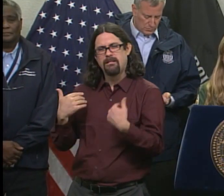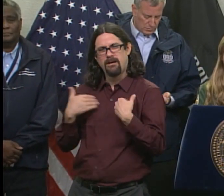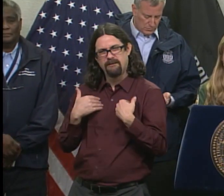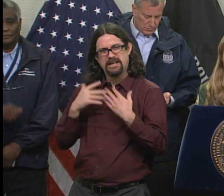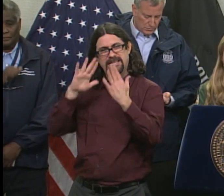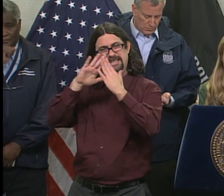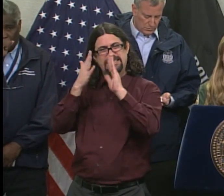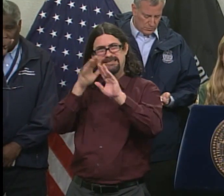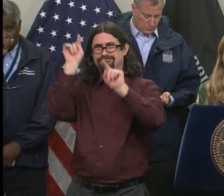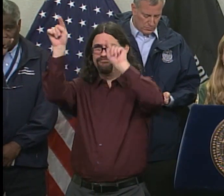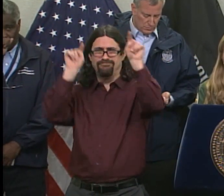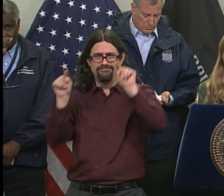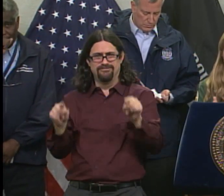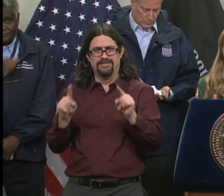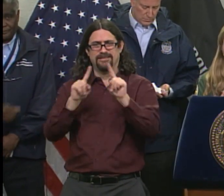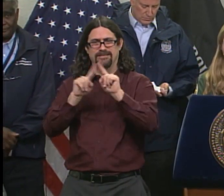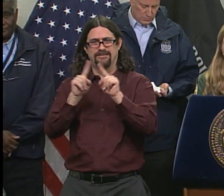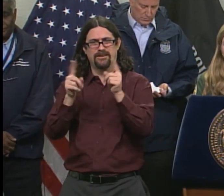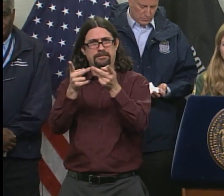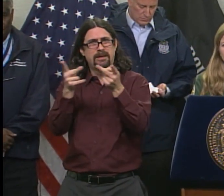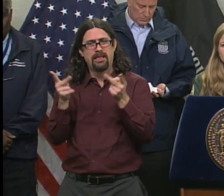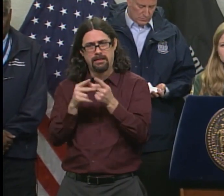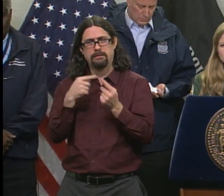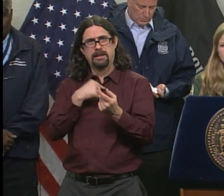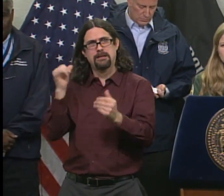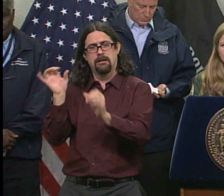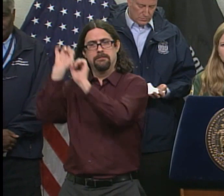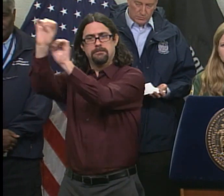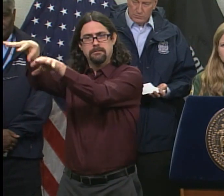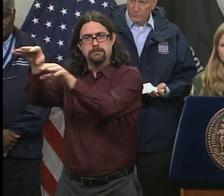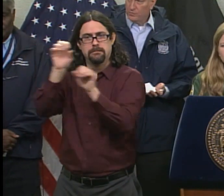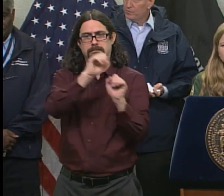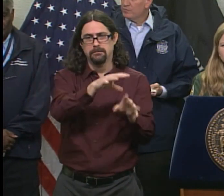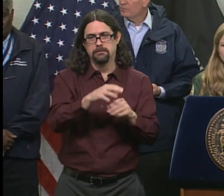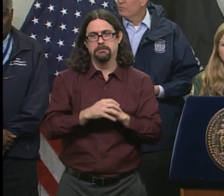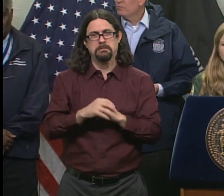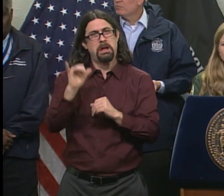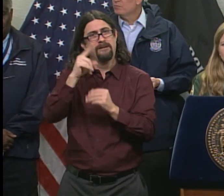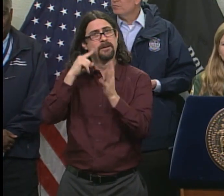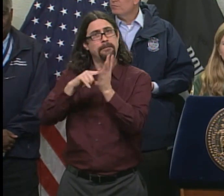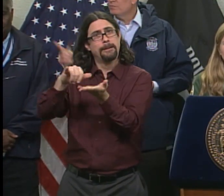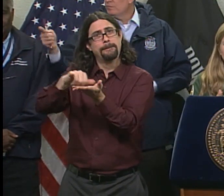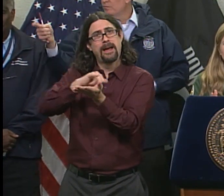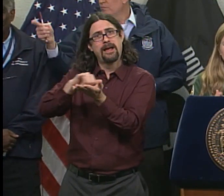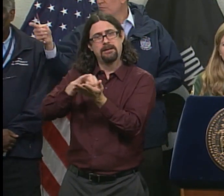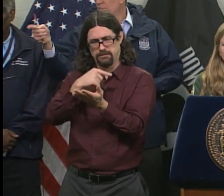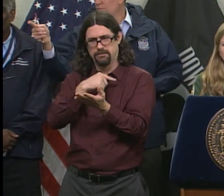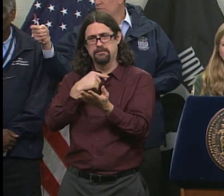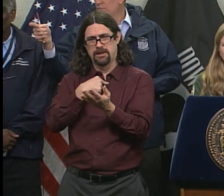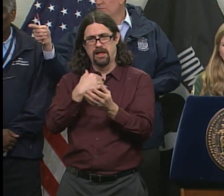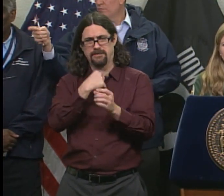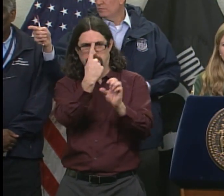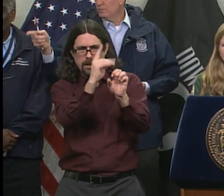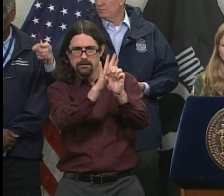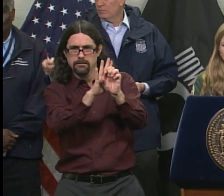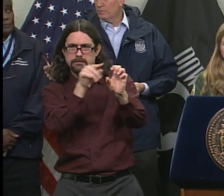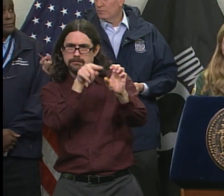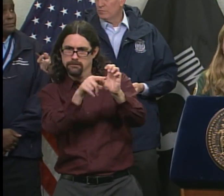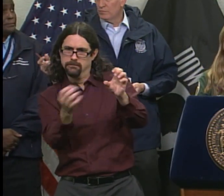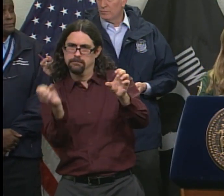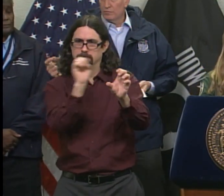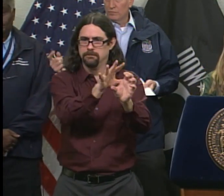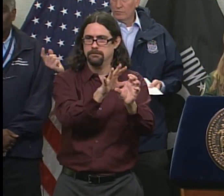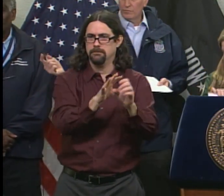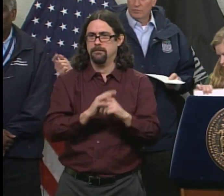start piling snow there, and then we bring in big melters, and we start melting that snow. And we have 36 melters across the city.